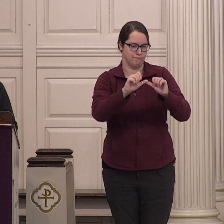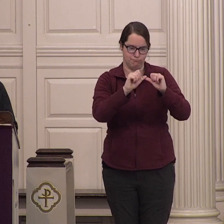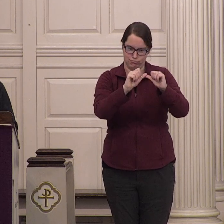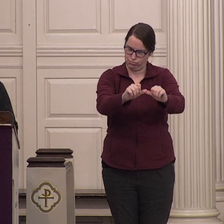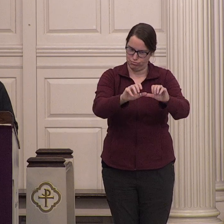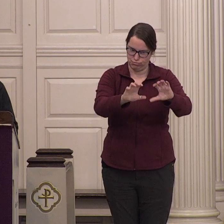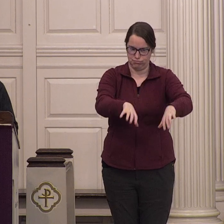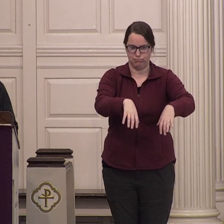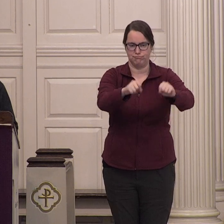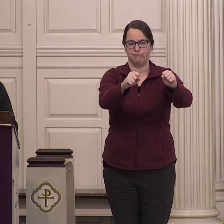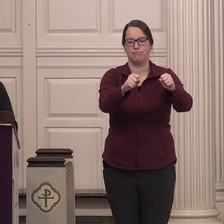their God."